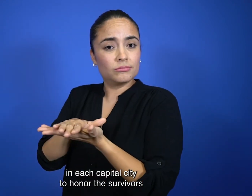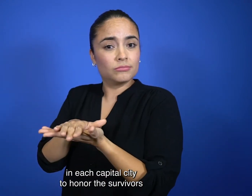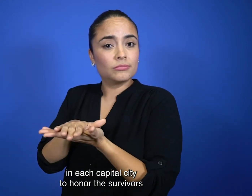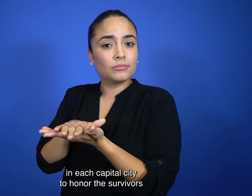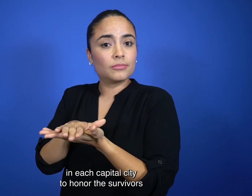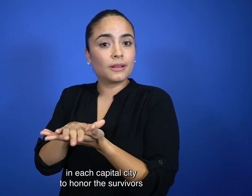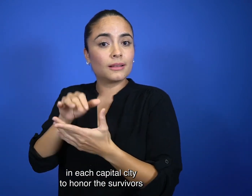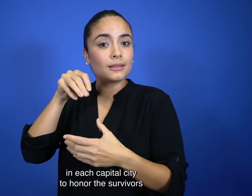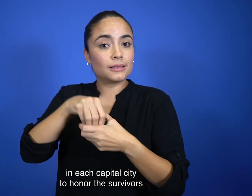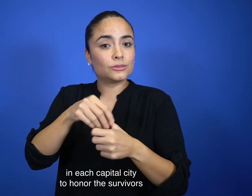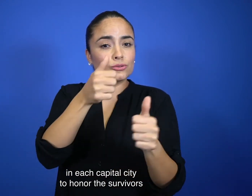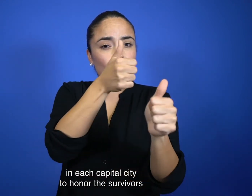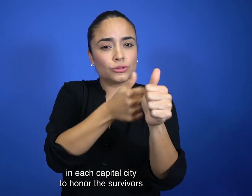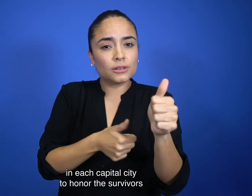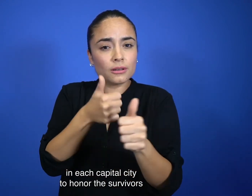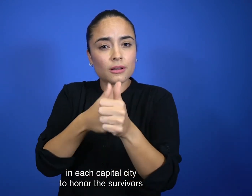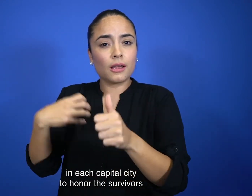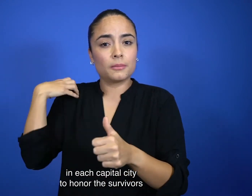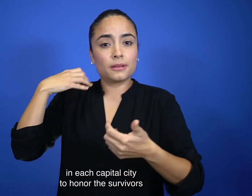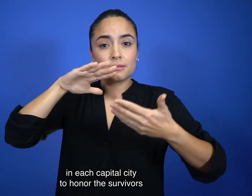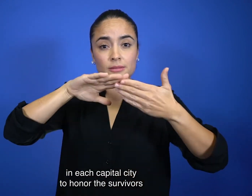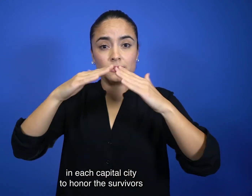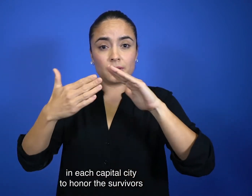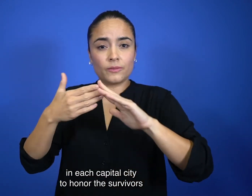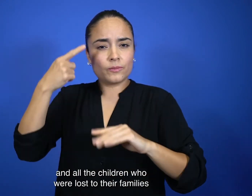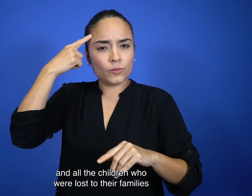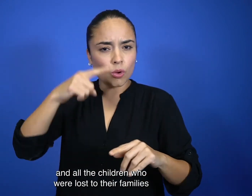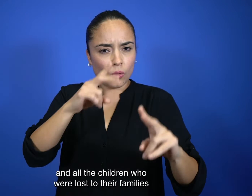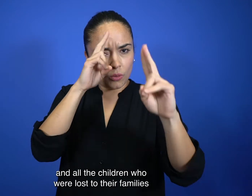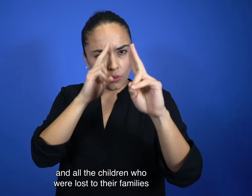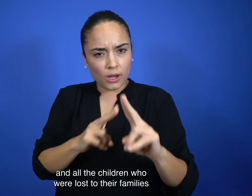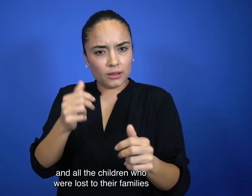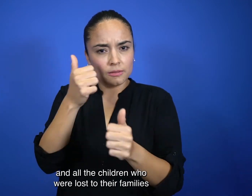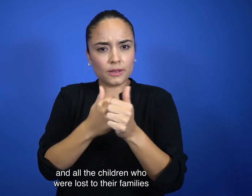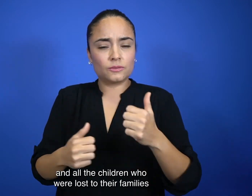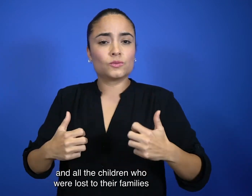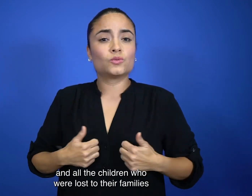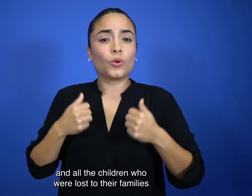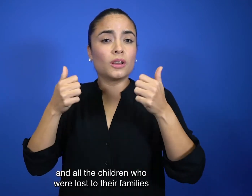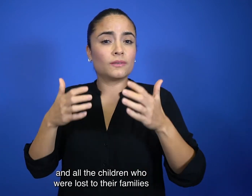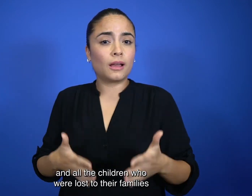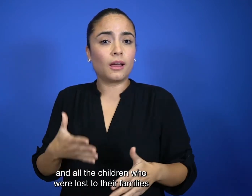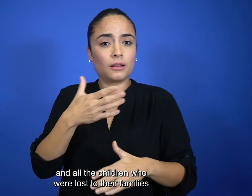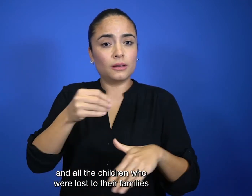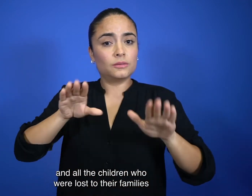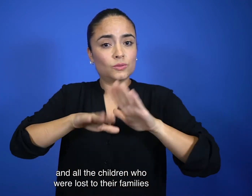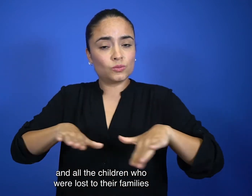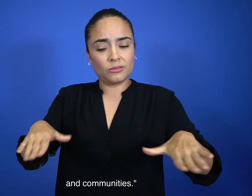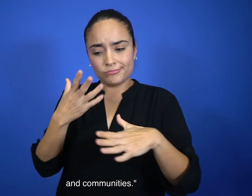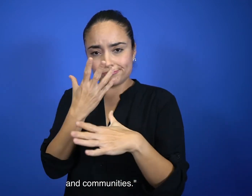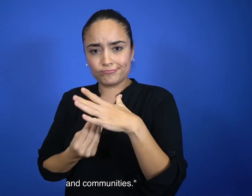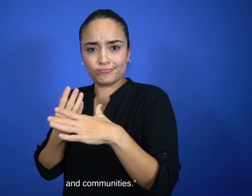city to honor the survivors and all the children who were lost to their families and